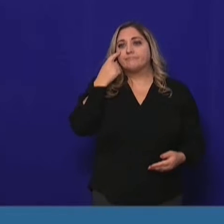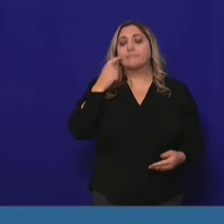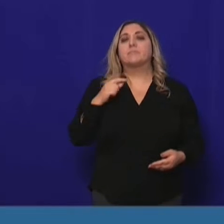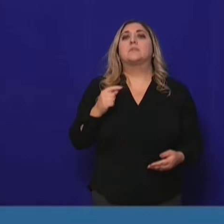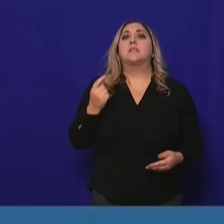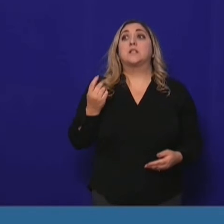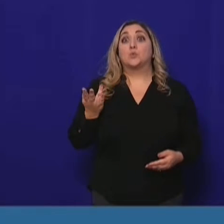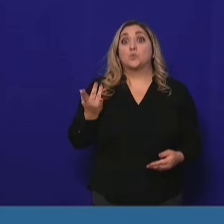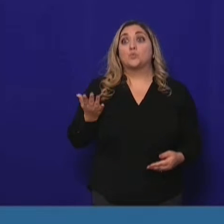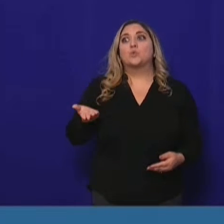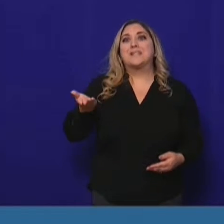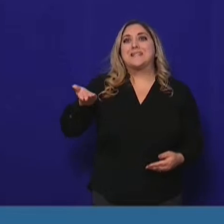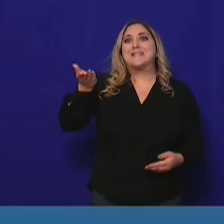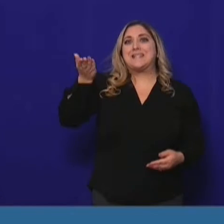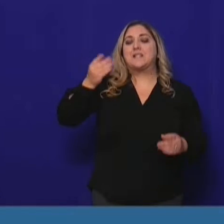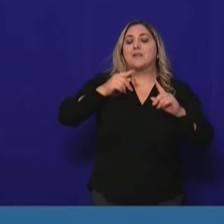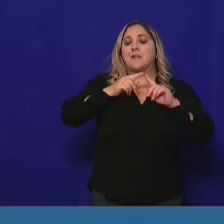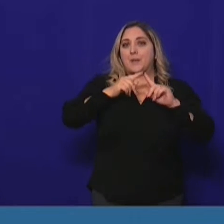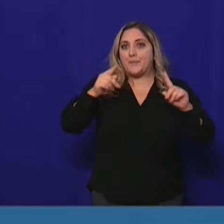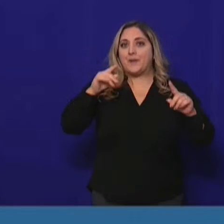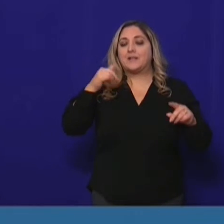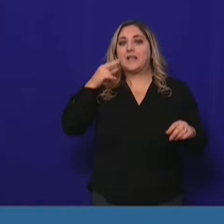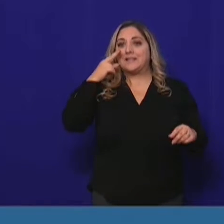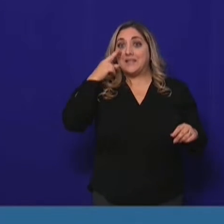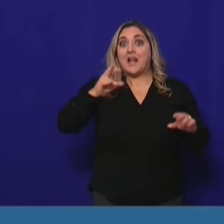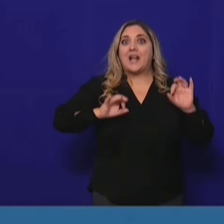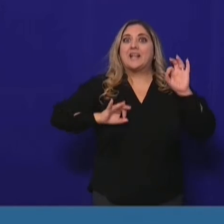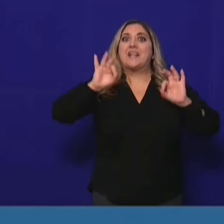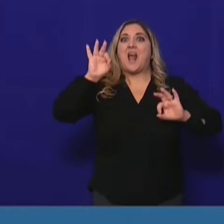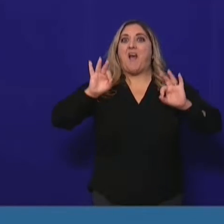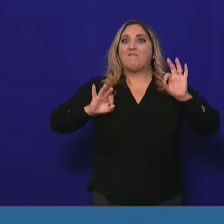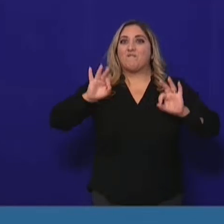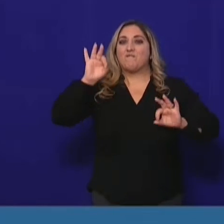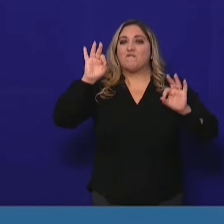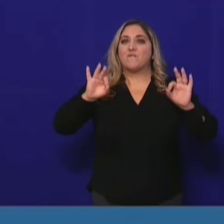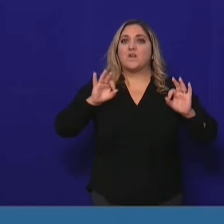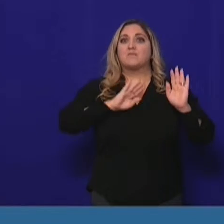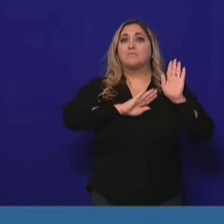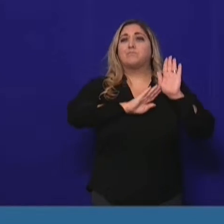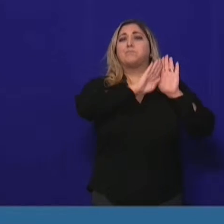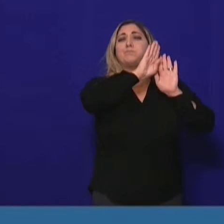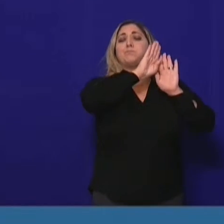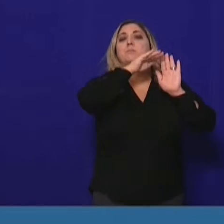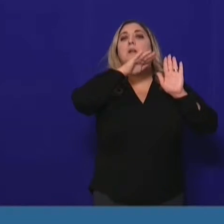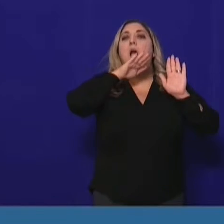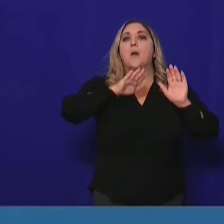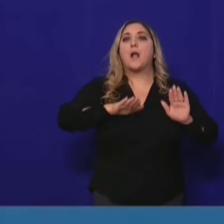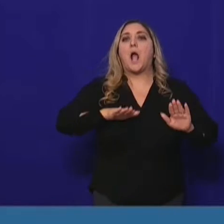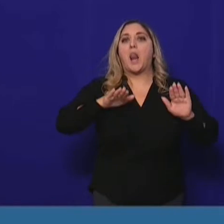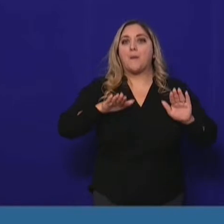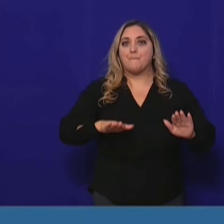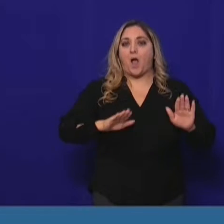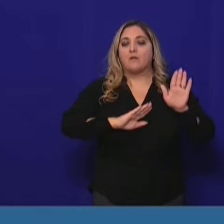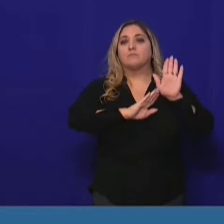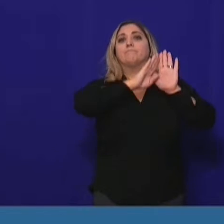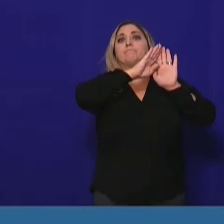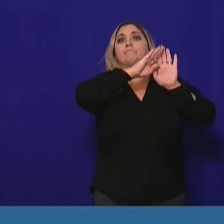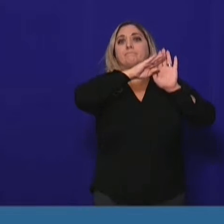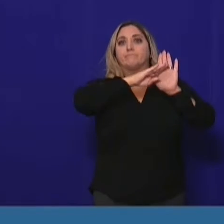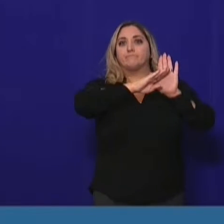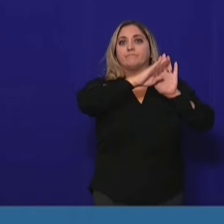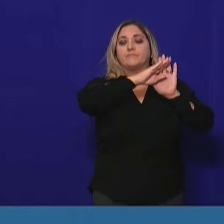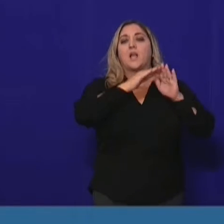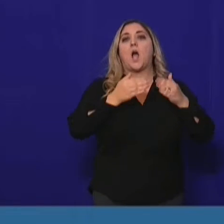l-kumulattiv qiegħed jiżdied, però jekk tħarsu naqra lejn il-graf qegħdin naraw li l-steepness ta' din il-graf m'għadix daqshekk qawwija